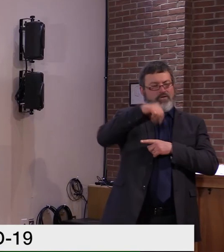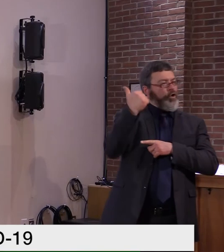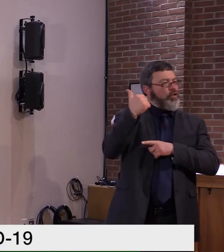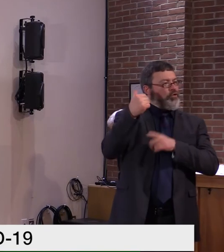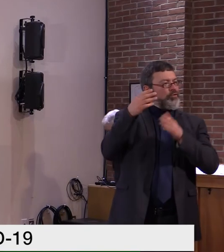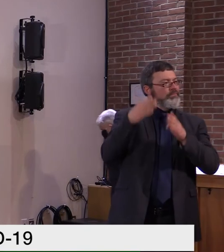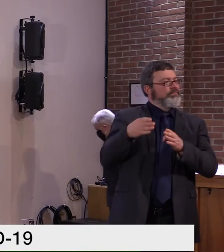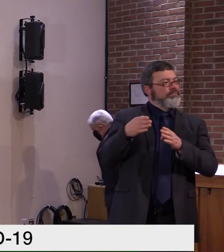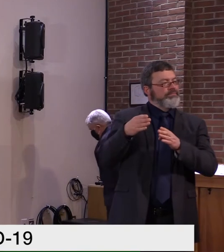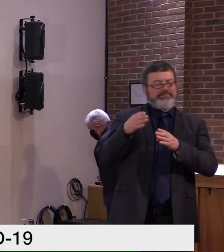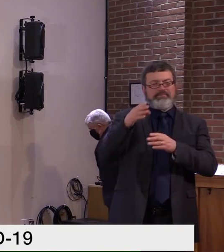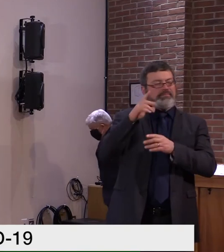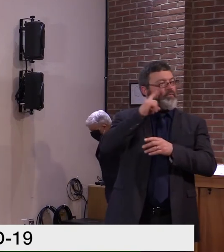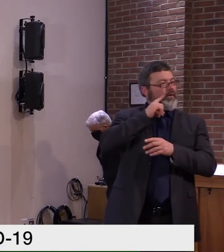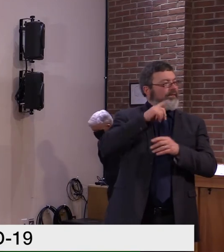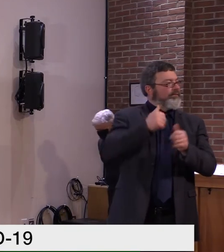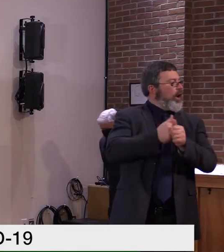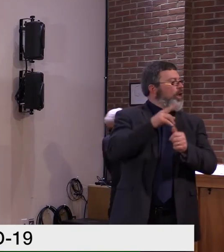iron. Yes, thank